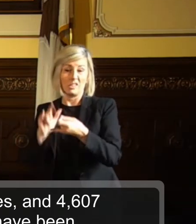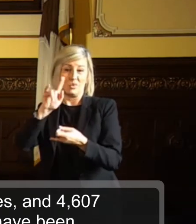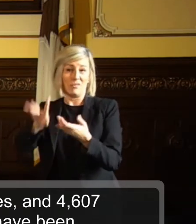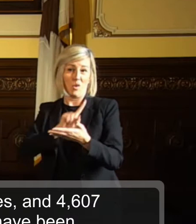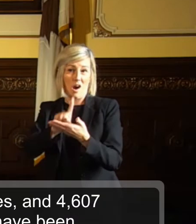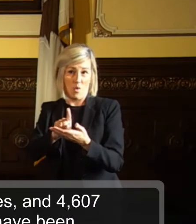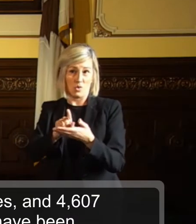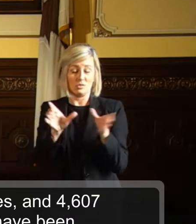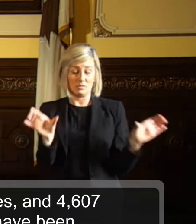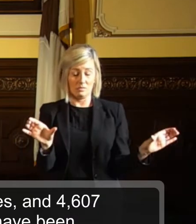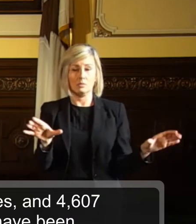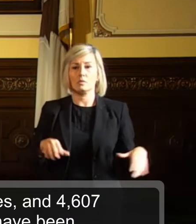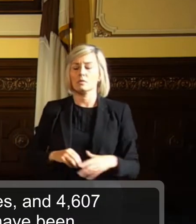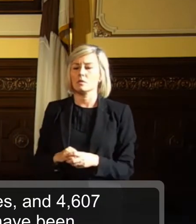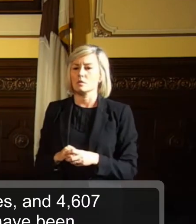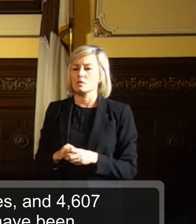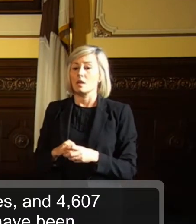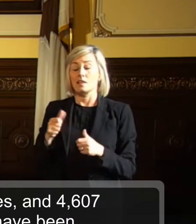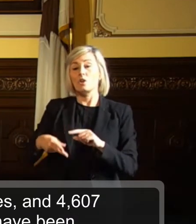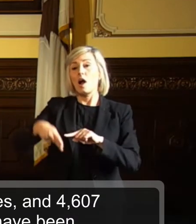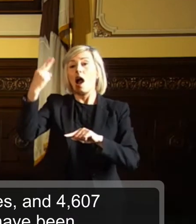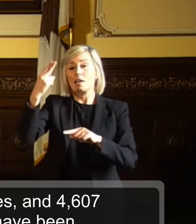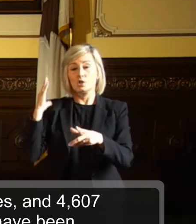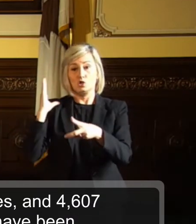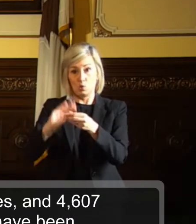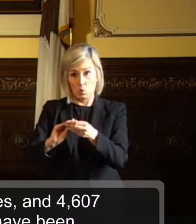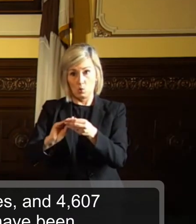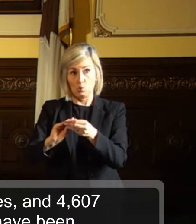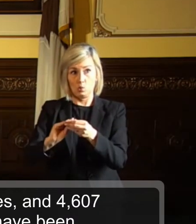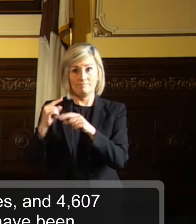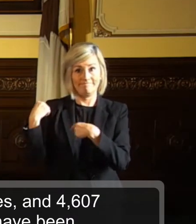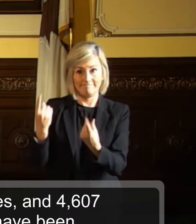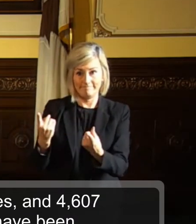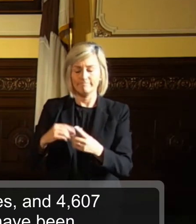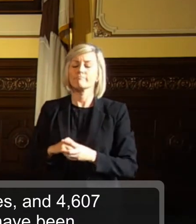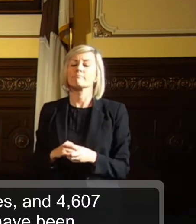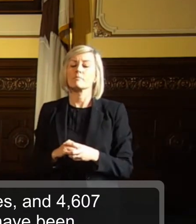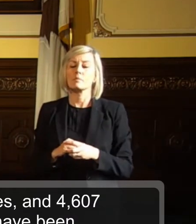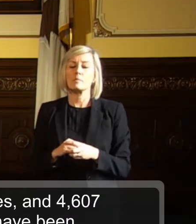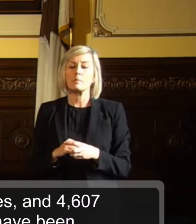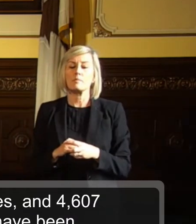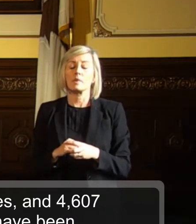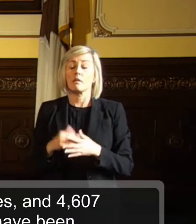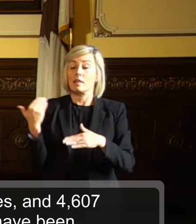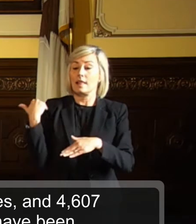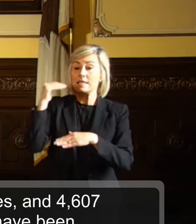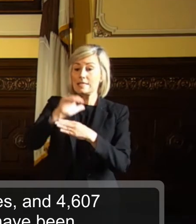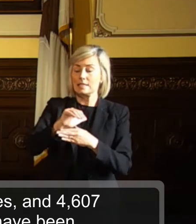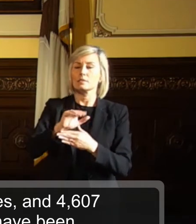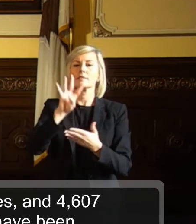24 hours, our highest total to date. As of last night,